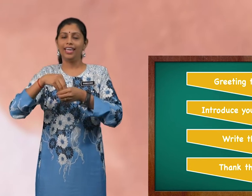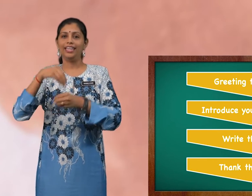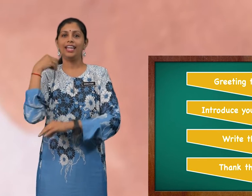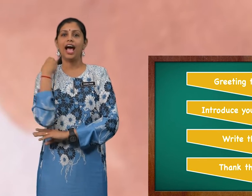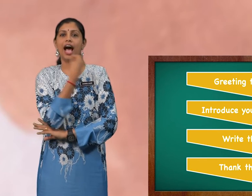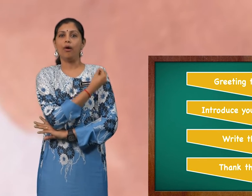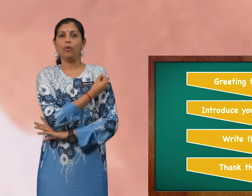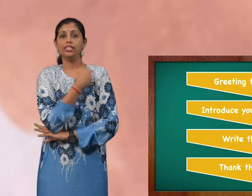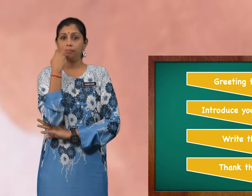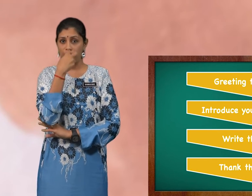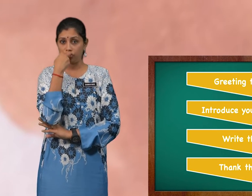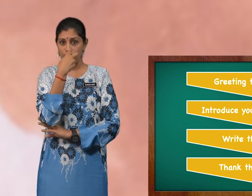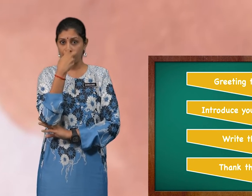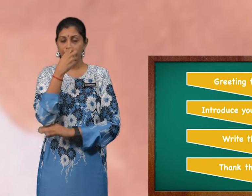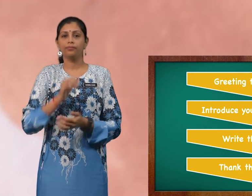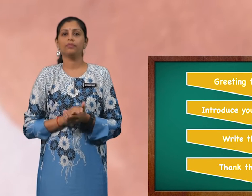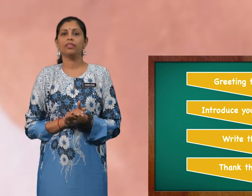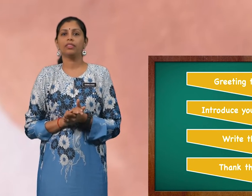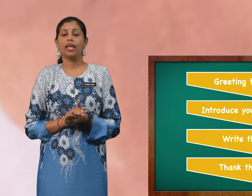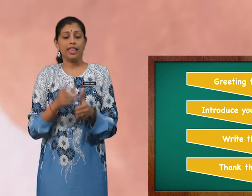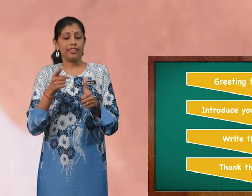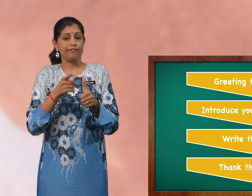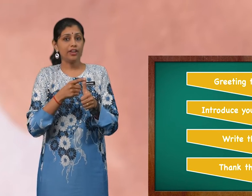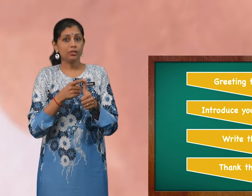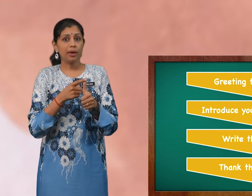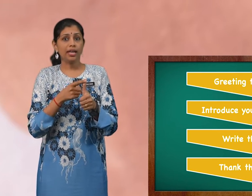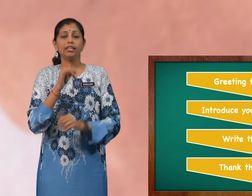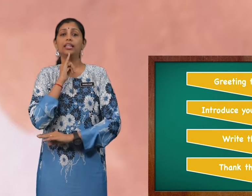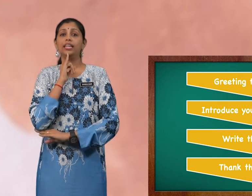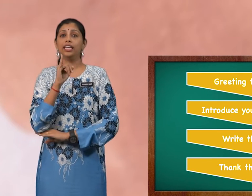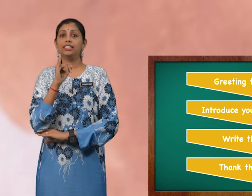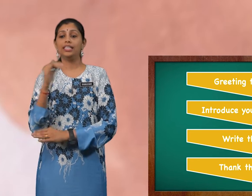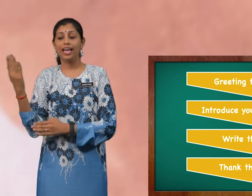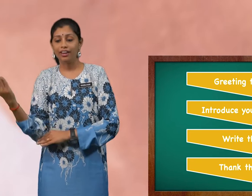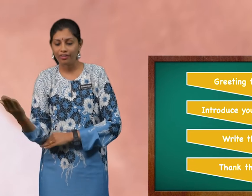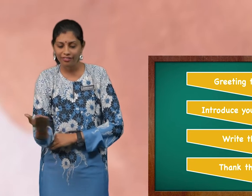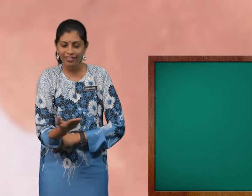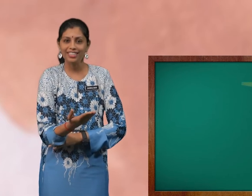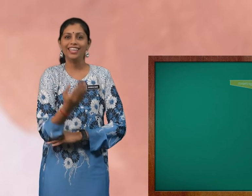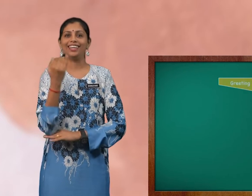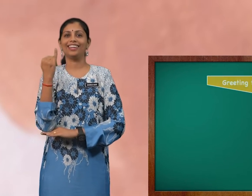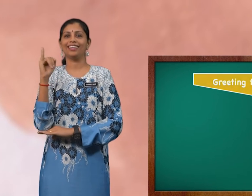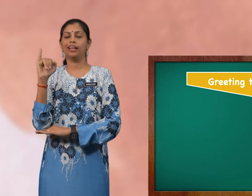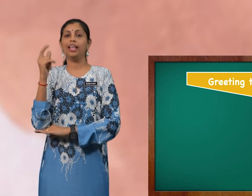in our speech. The first part is greeting